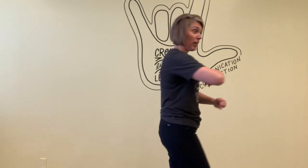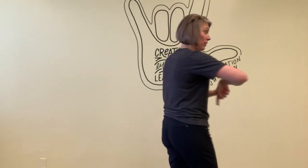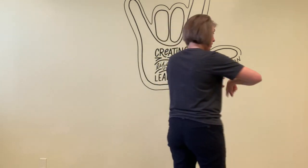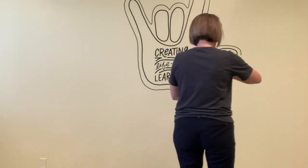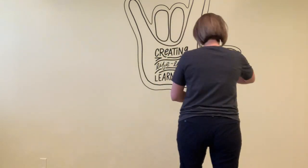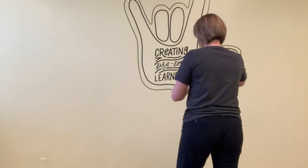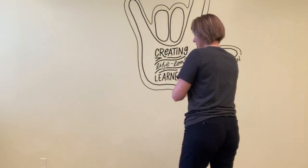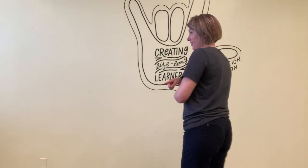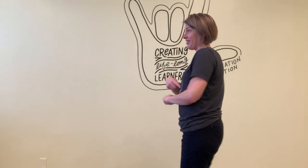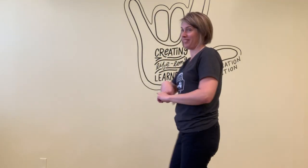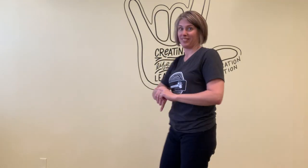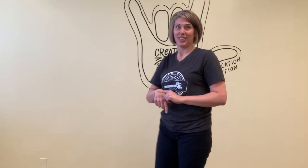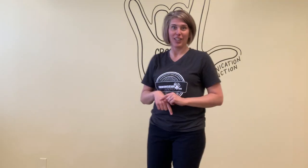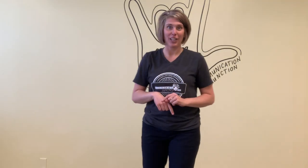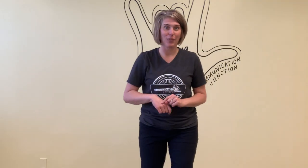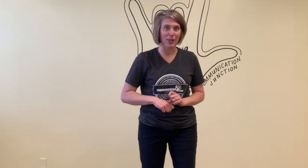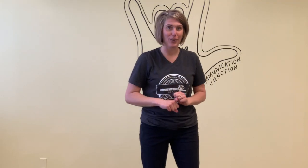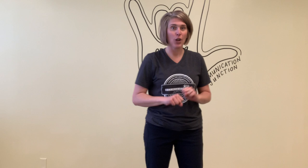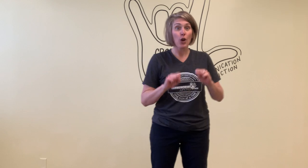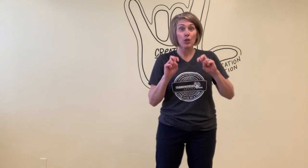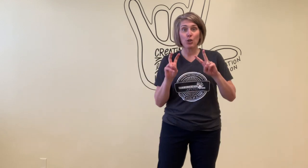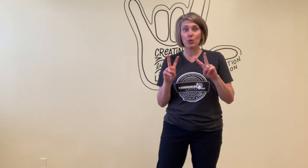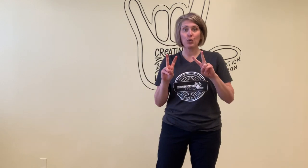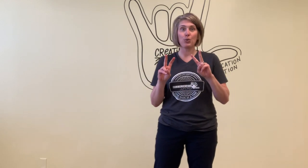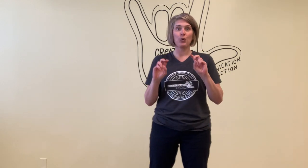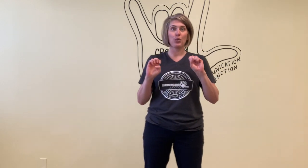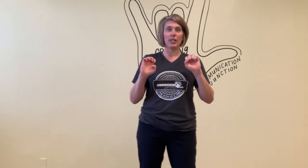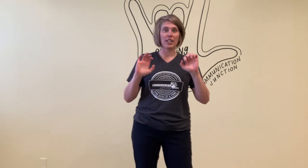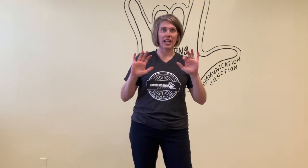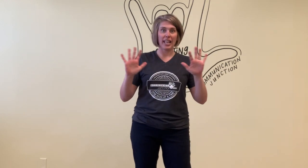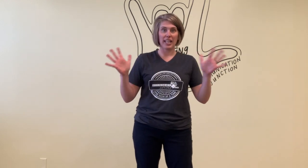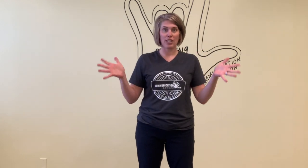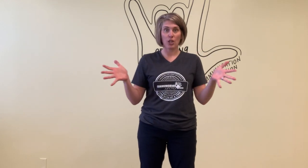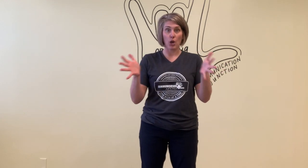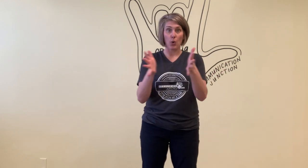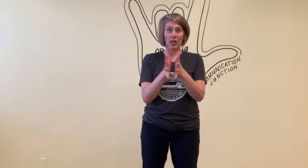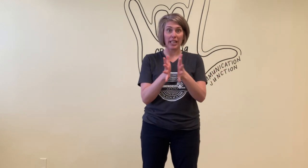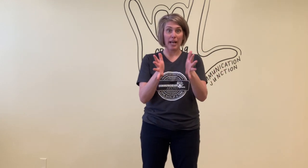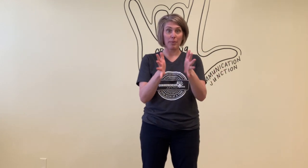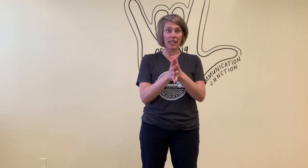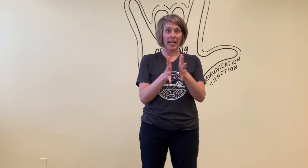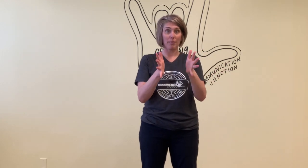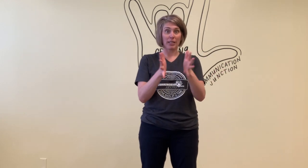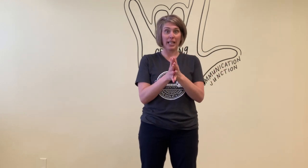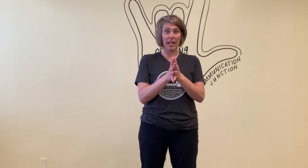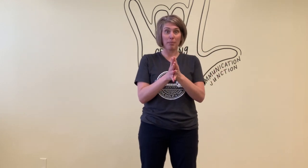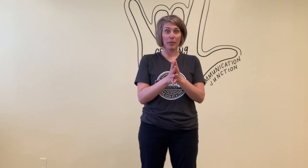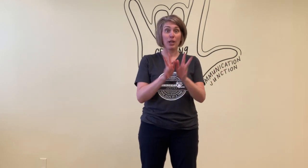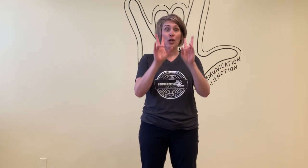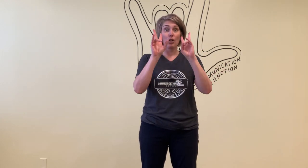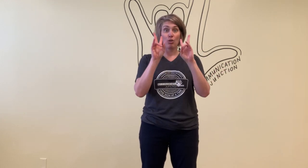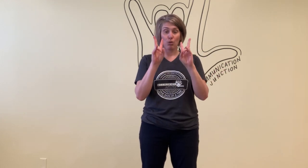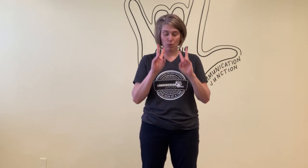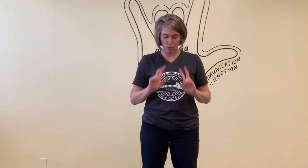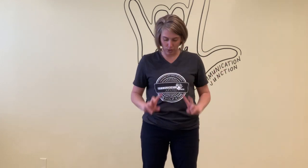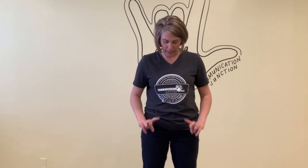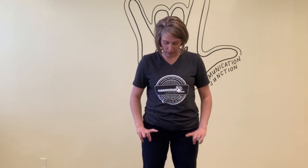around? Here we go. Two little hands go clap, clap, clap. Two little